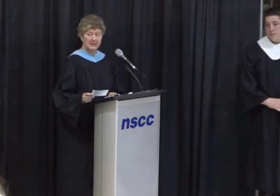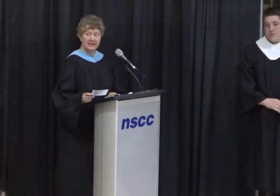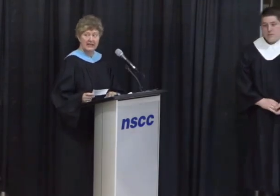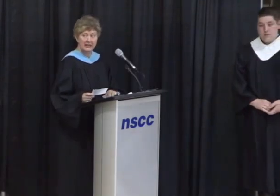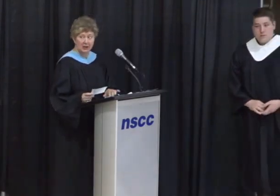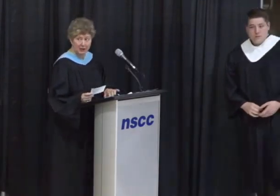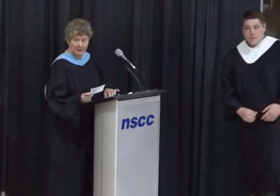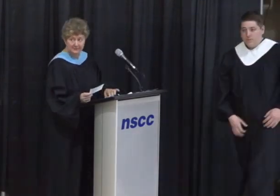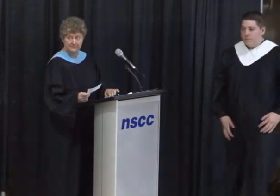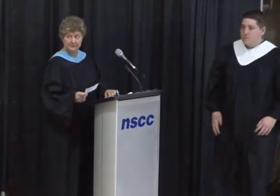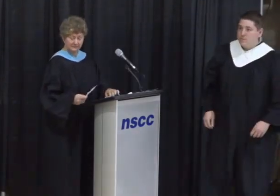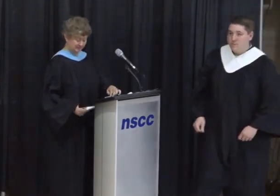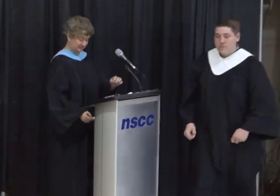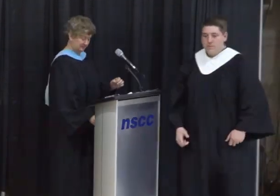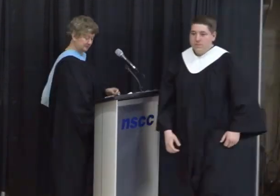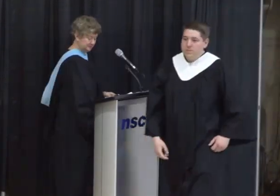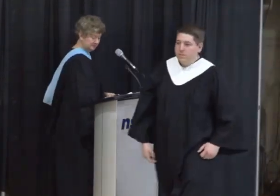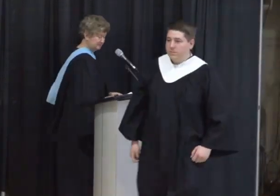Justin Ealer.